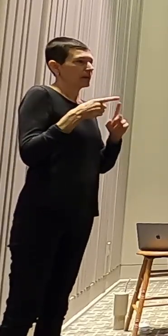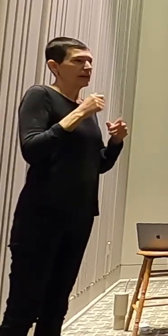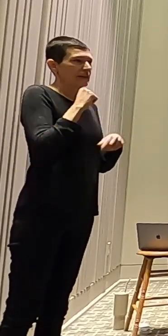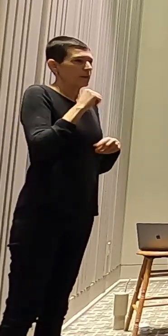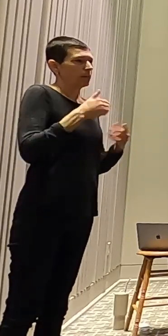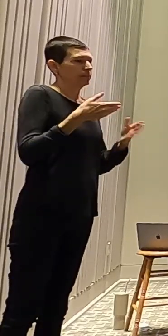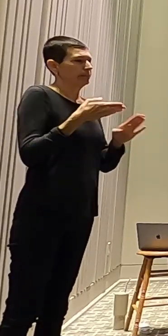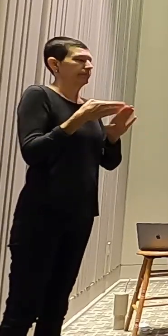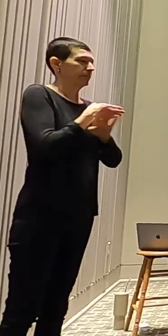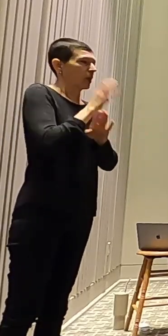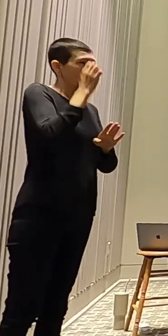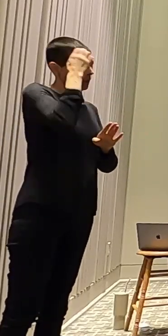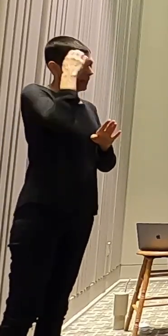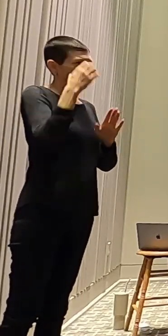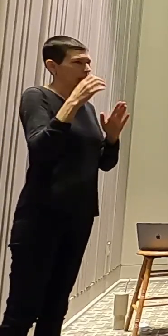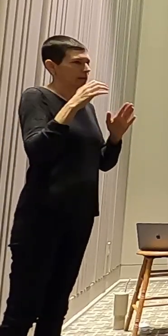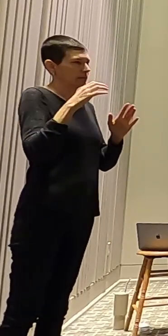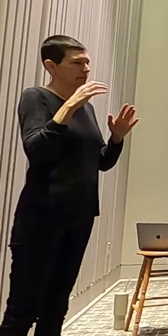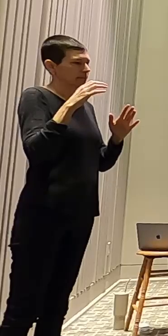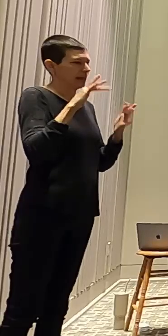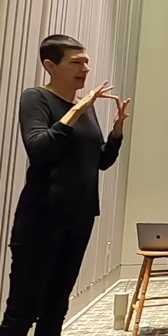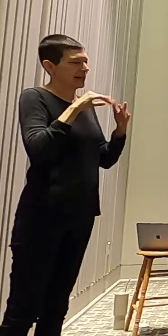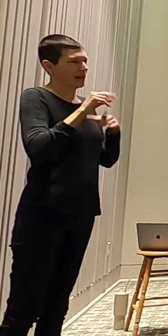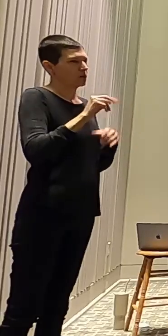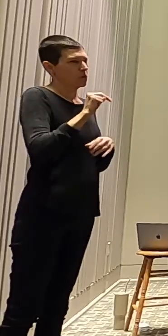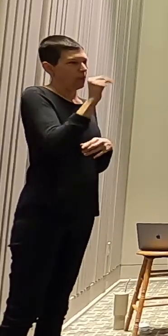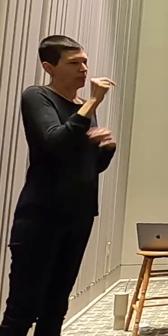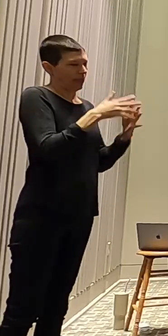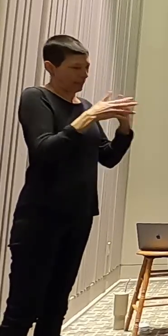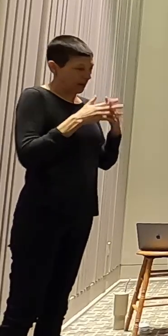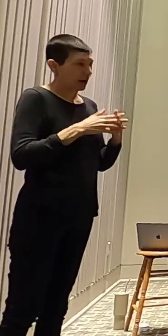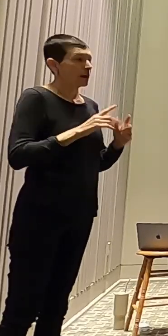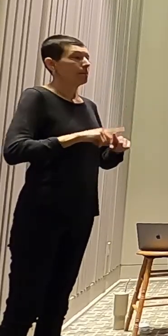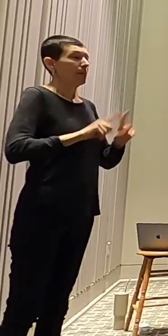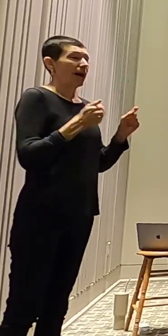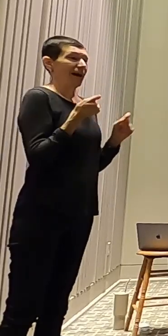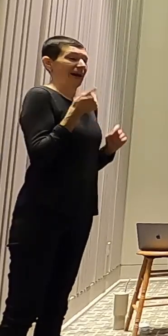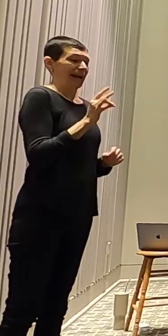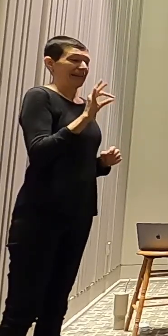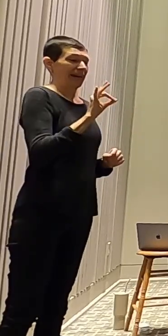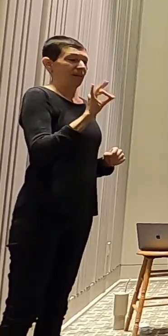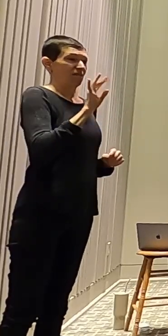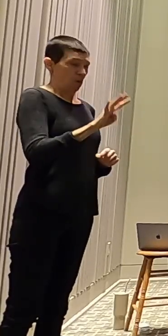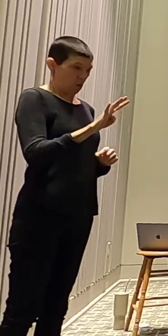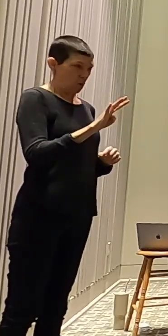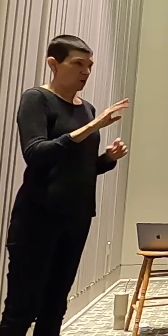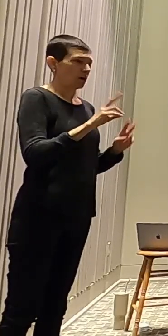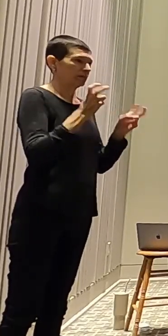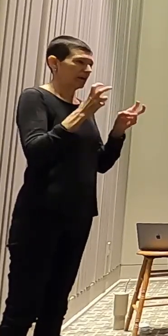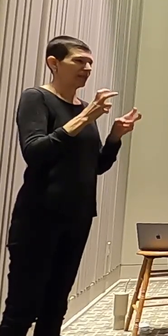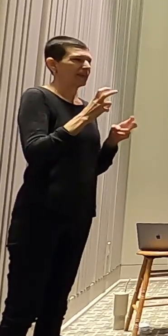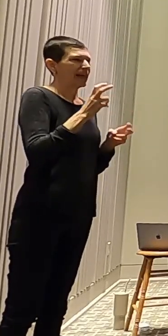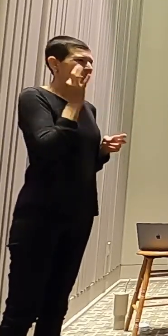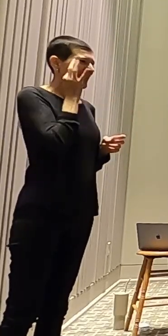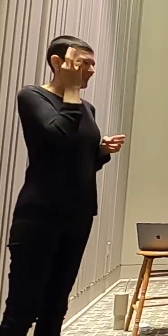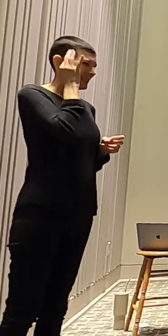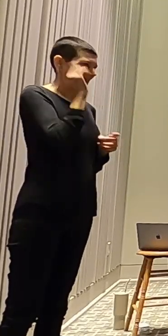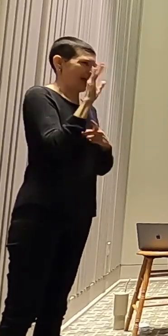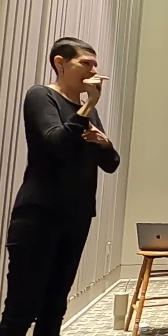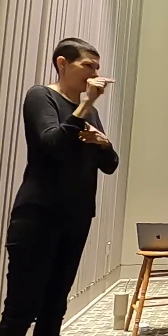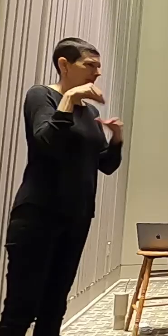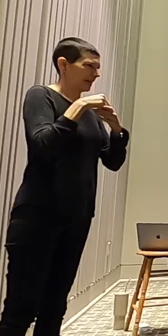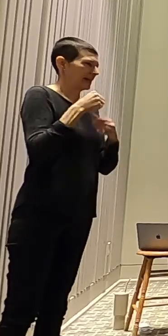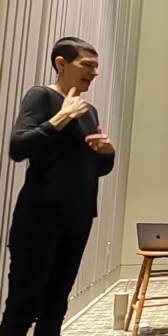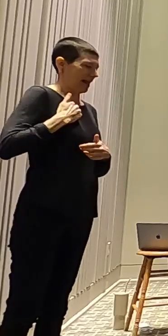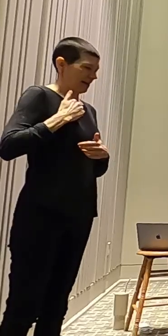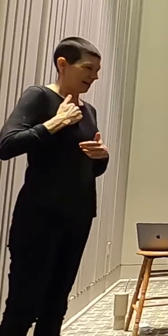contact in North America. However, in 1884, under what is known as the Indian Act in